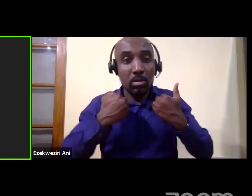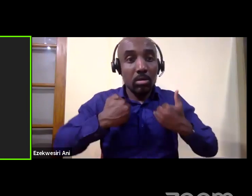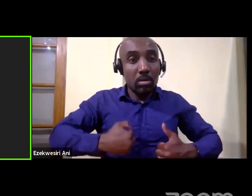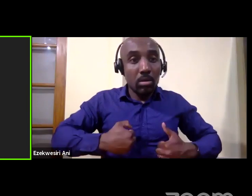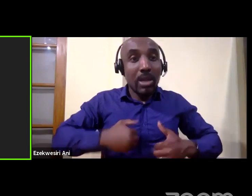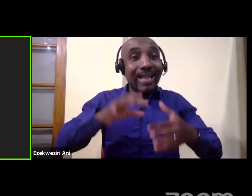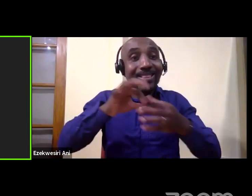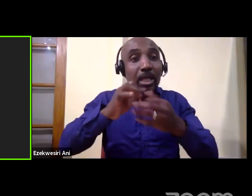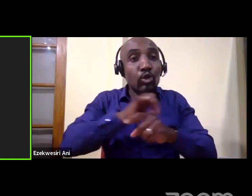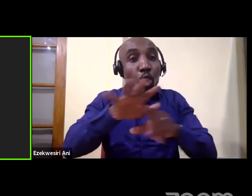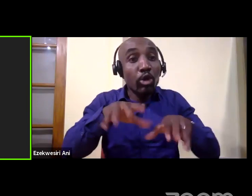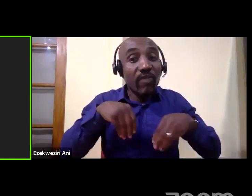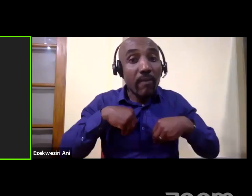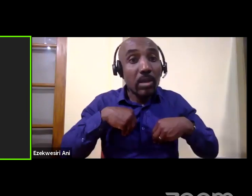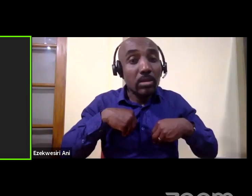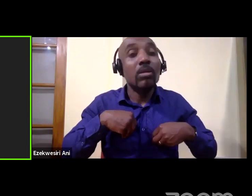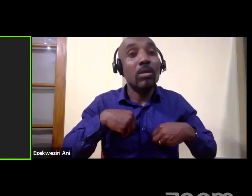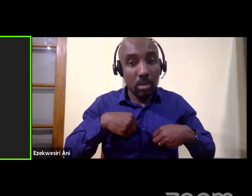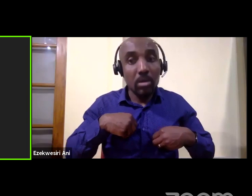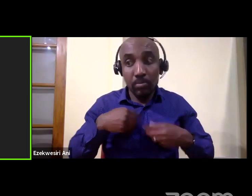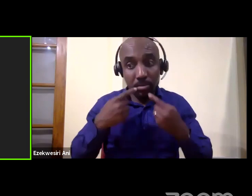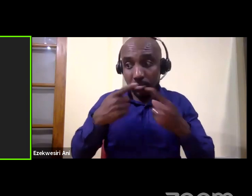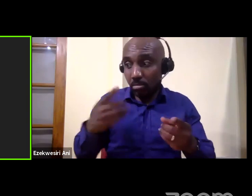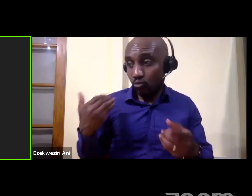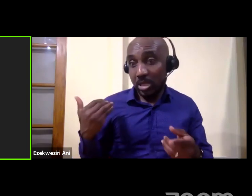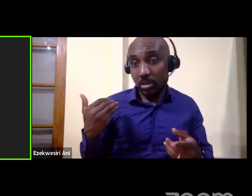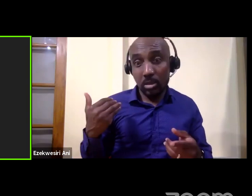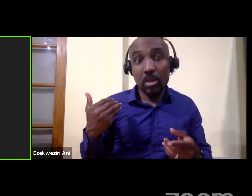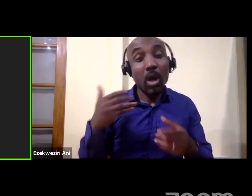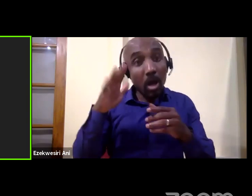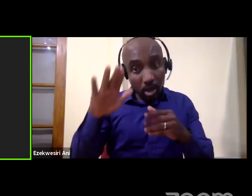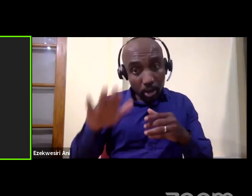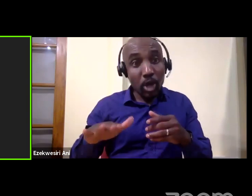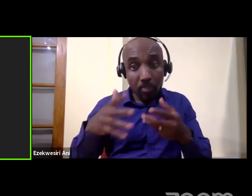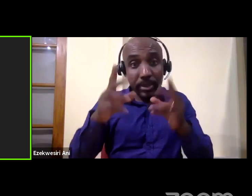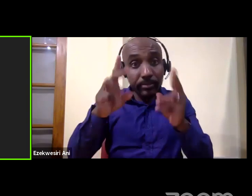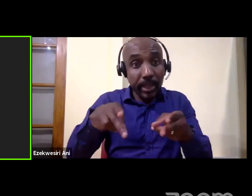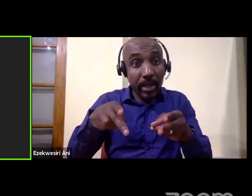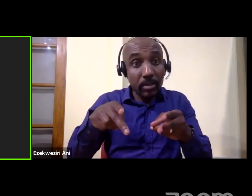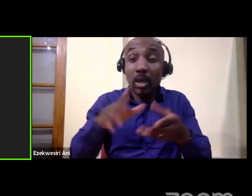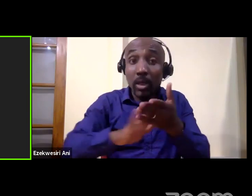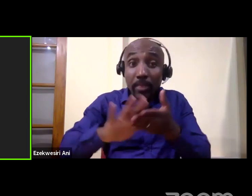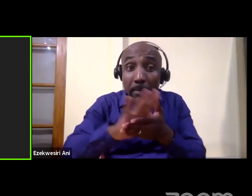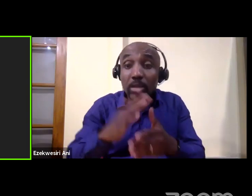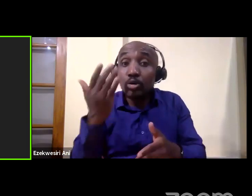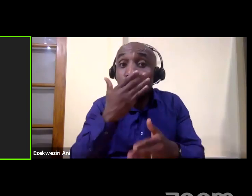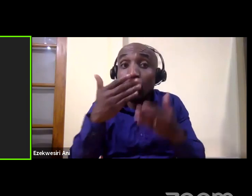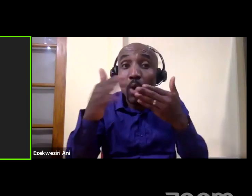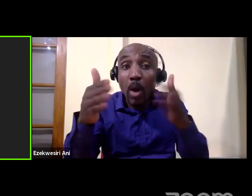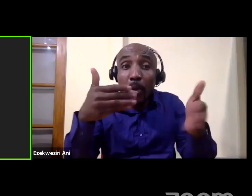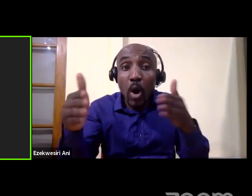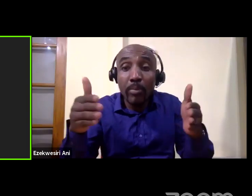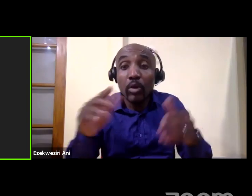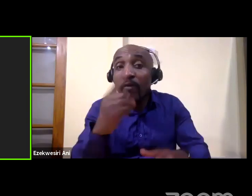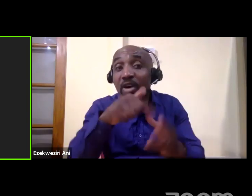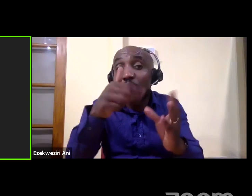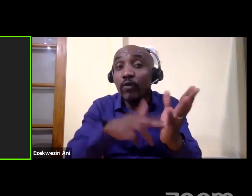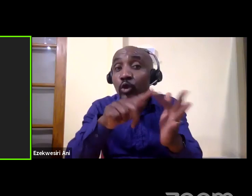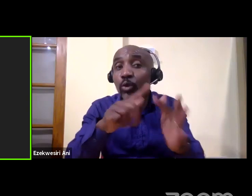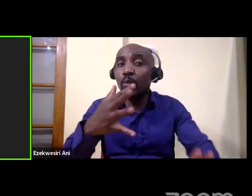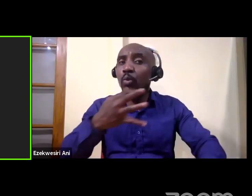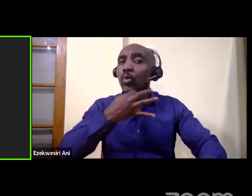evidence which suggests that a wider reopening of the schools on the 1st of June is